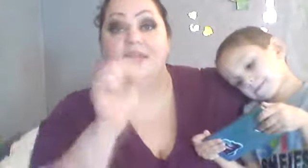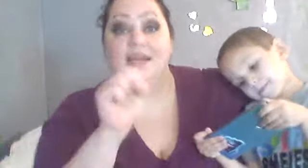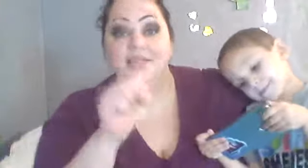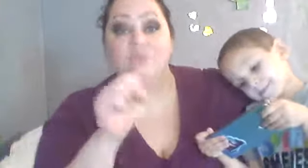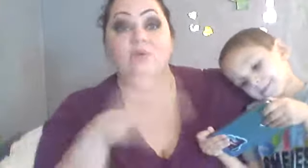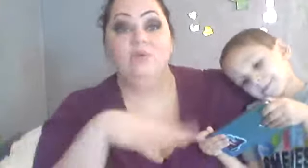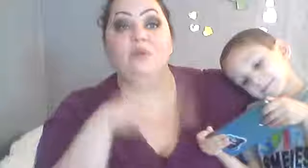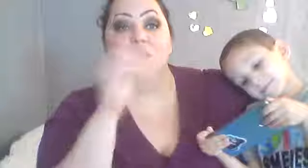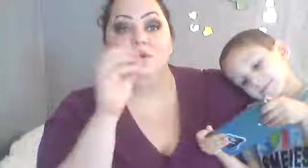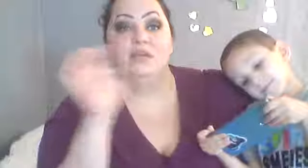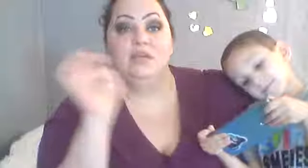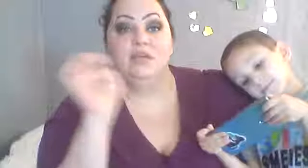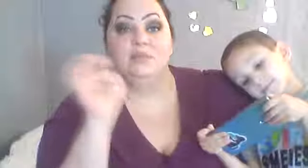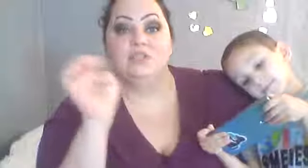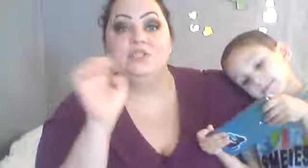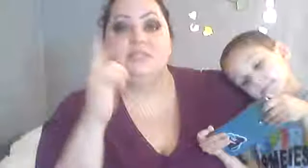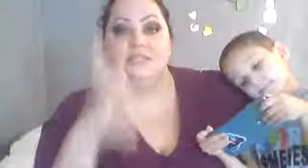Yes, we will learn the emergency signs.